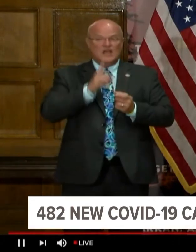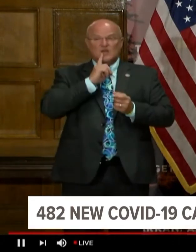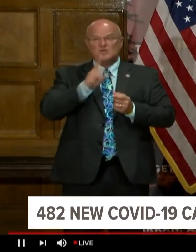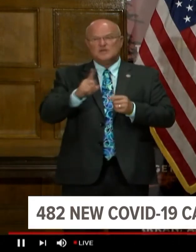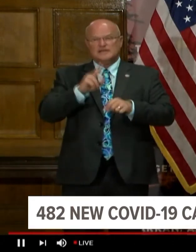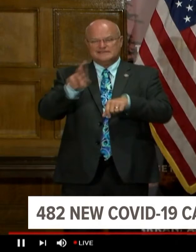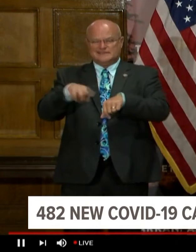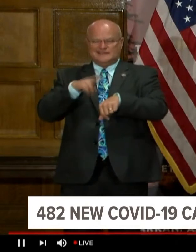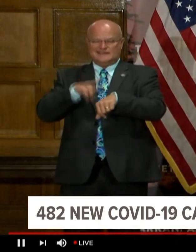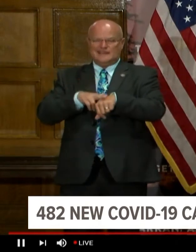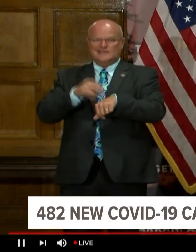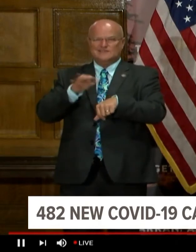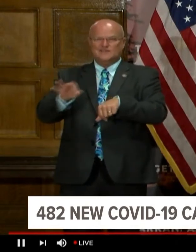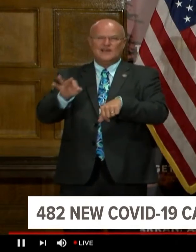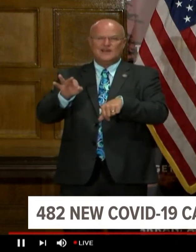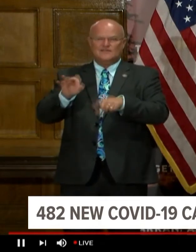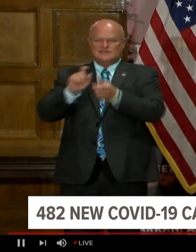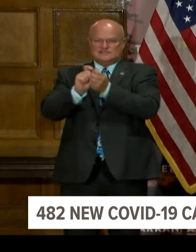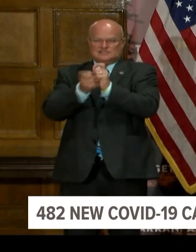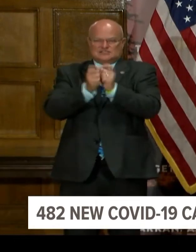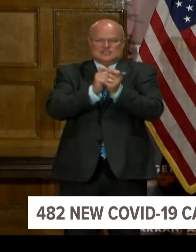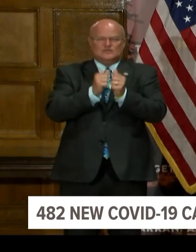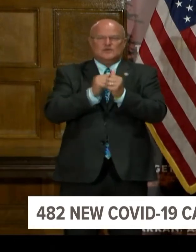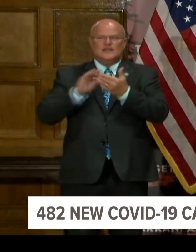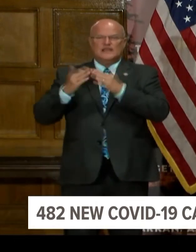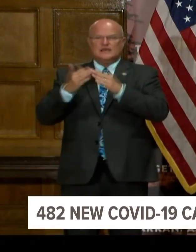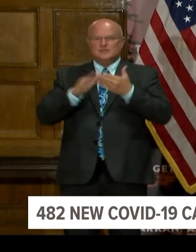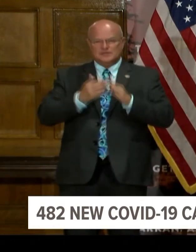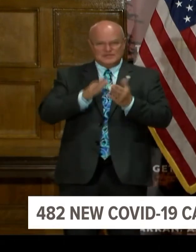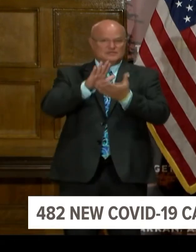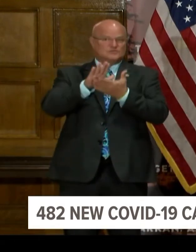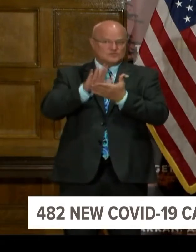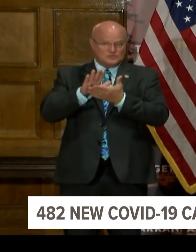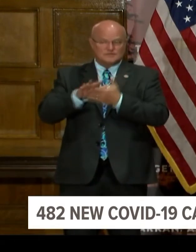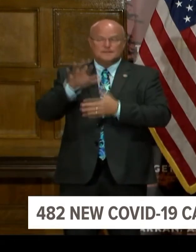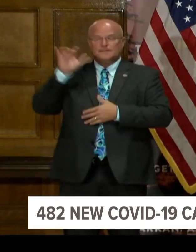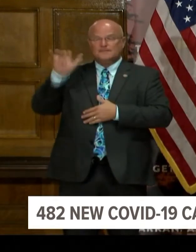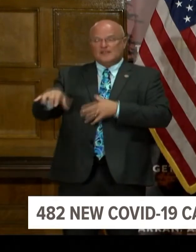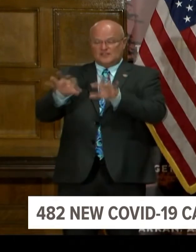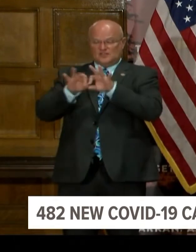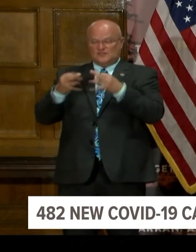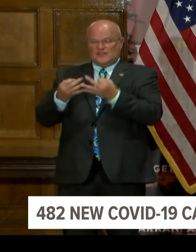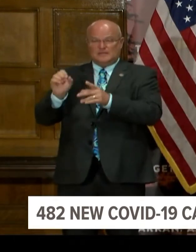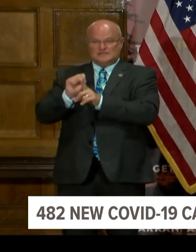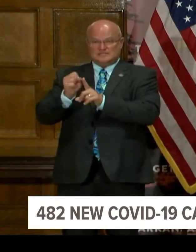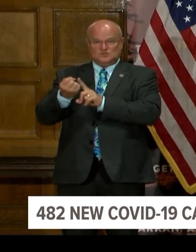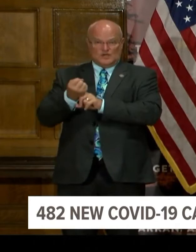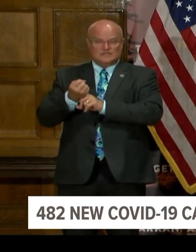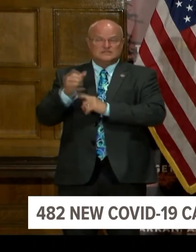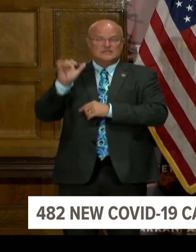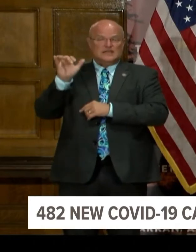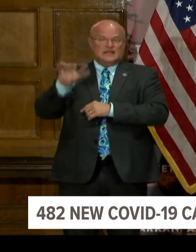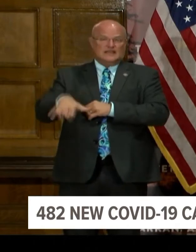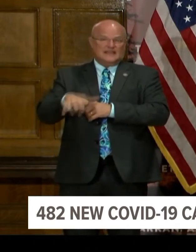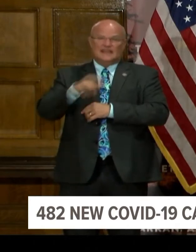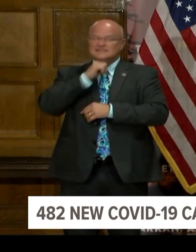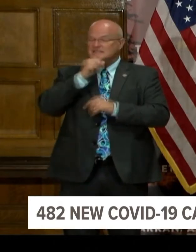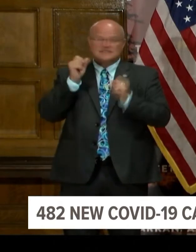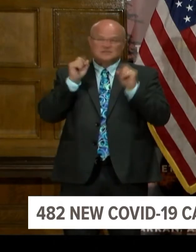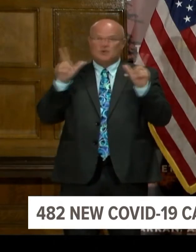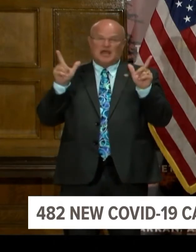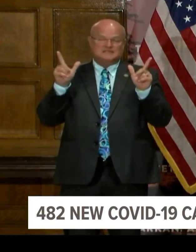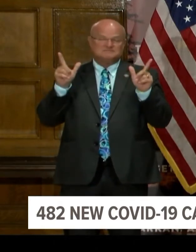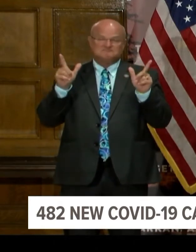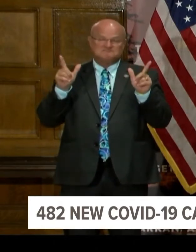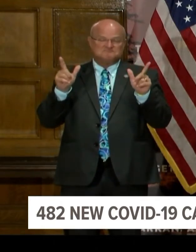a nature of the changing conditions in communities, in the schools, and in those family situations. So that's not surprising. That